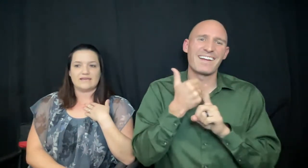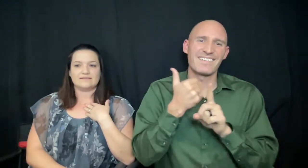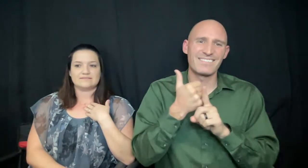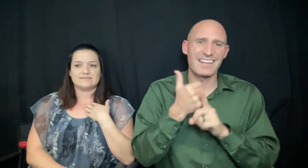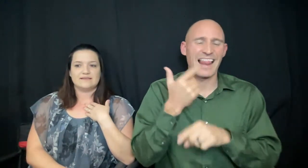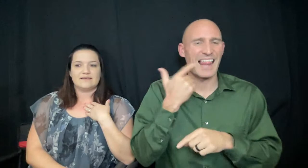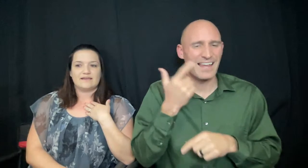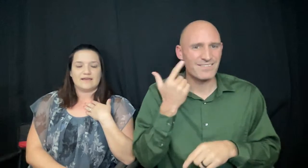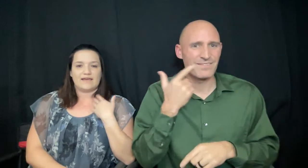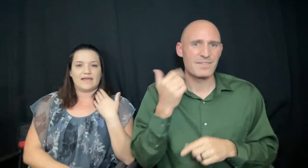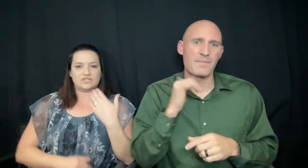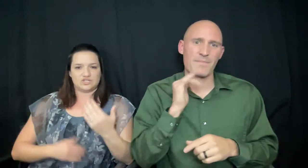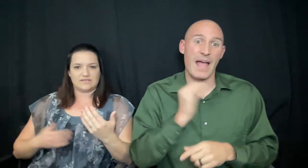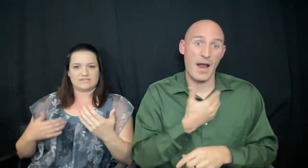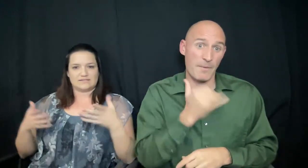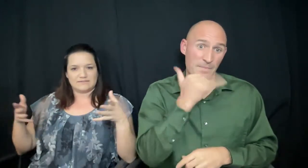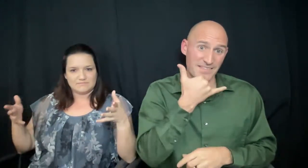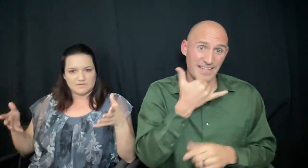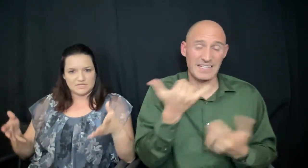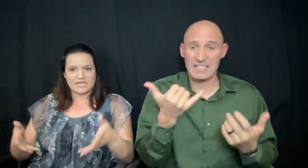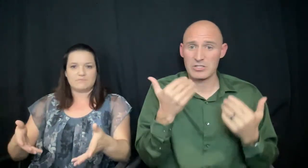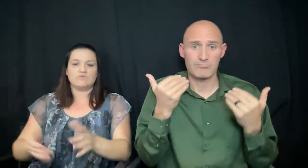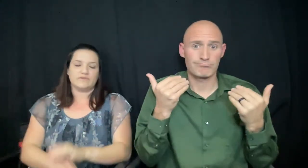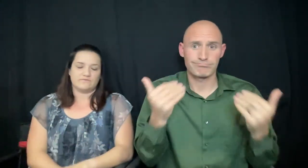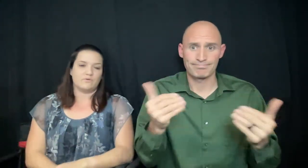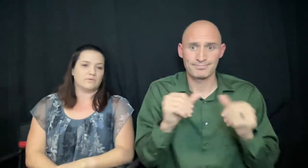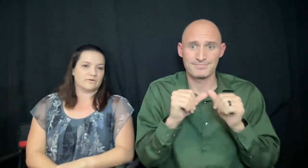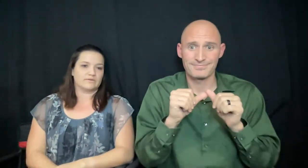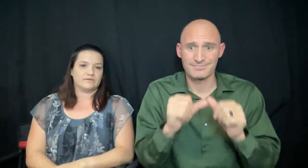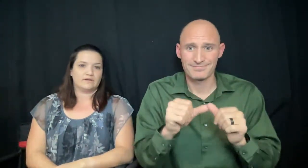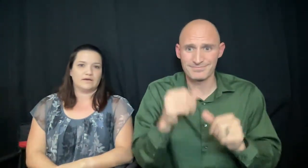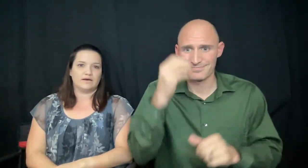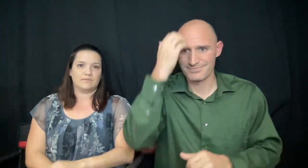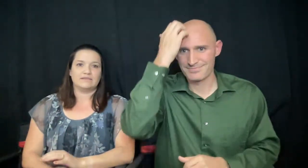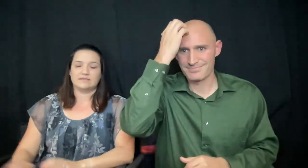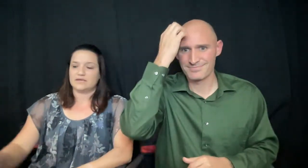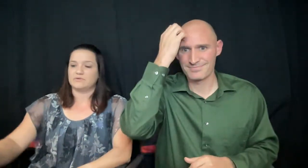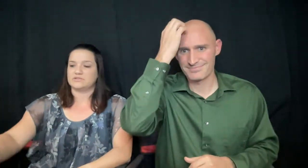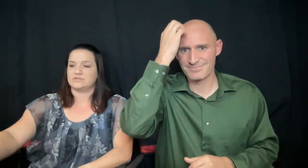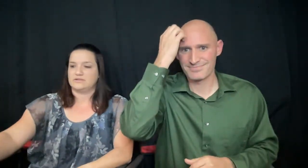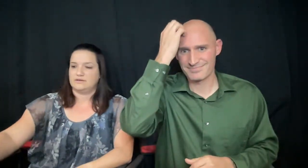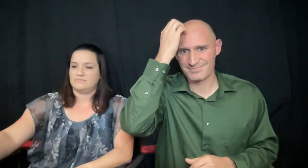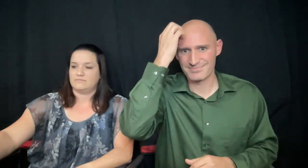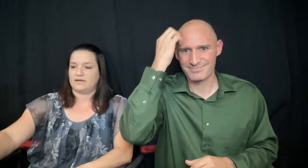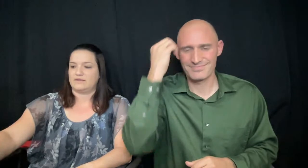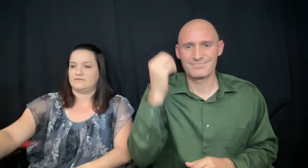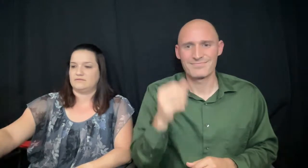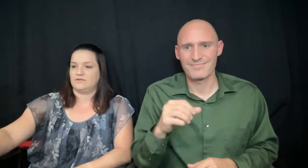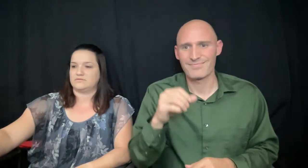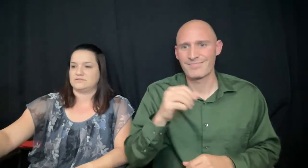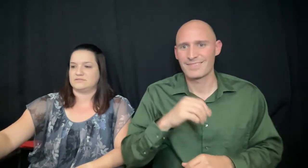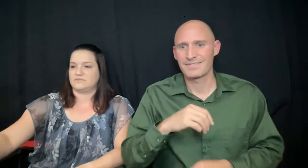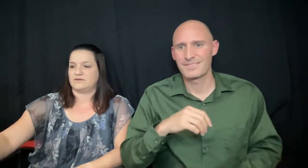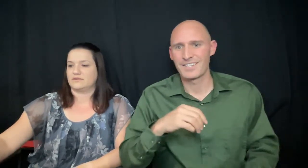mistakes and just keep moving forward in the language. My notes disappeared. Oh,